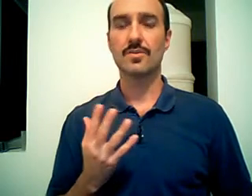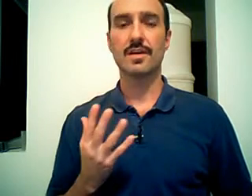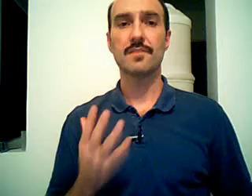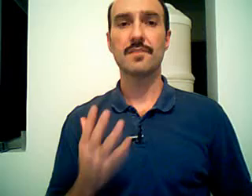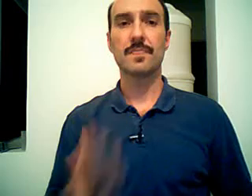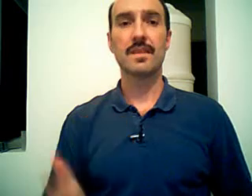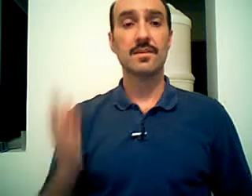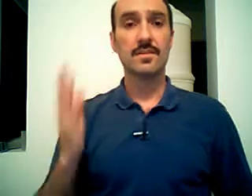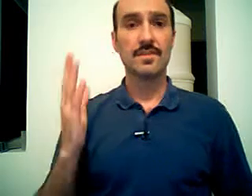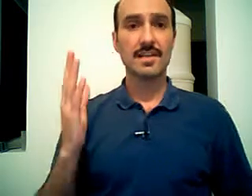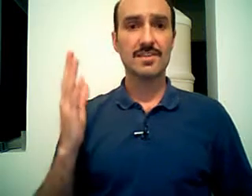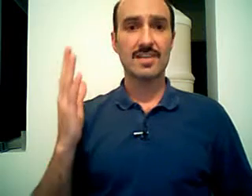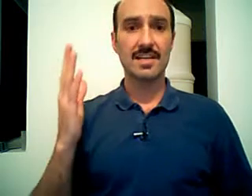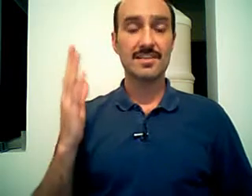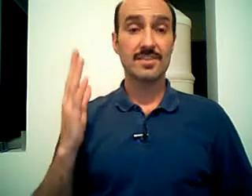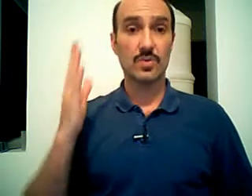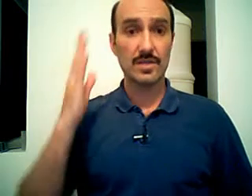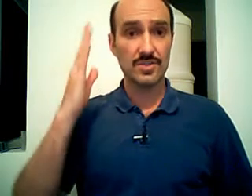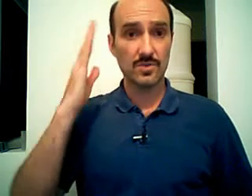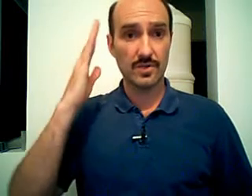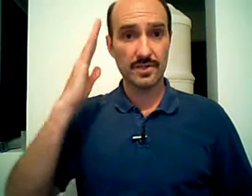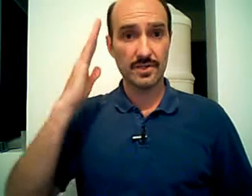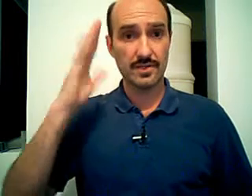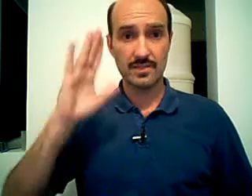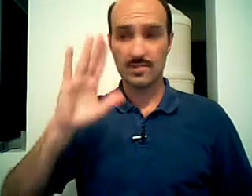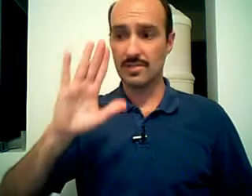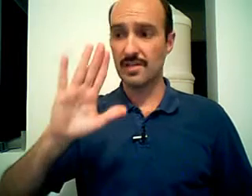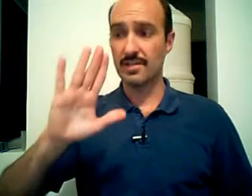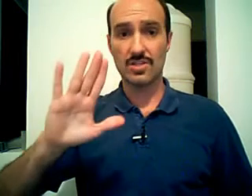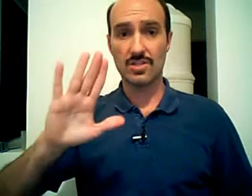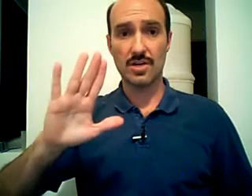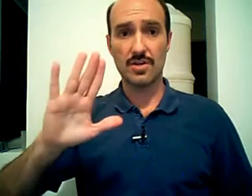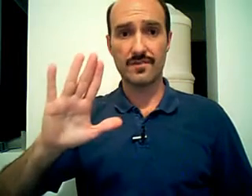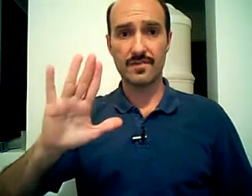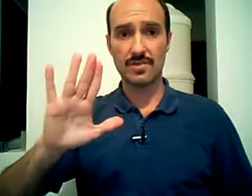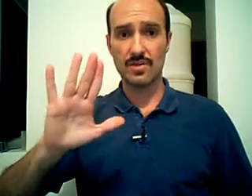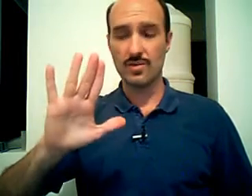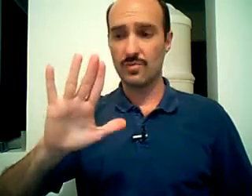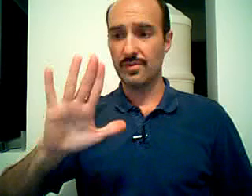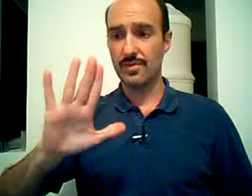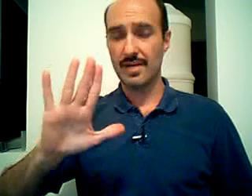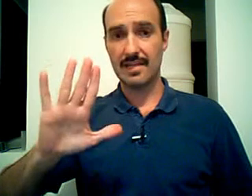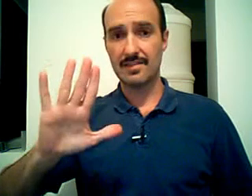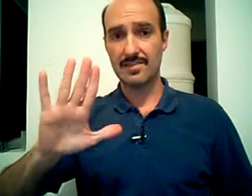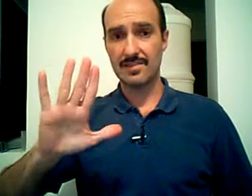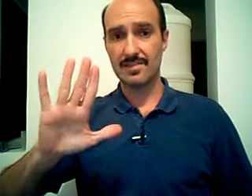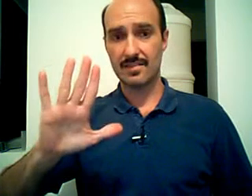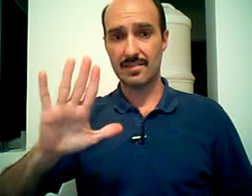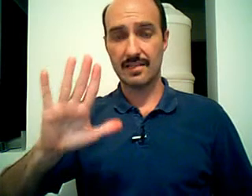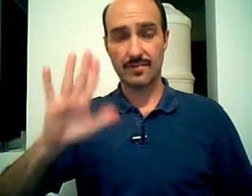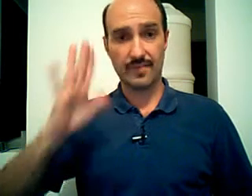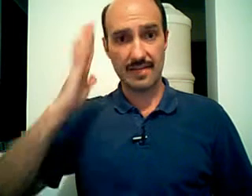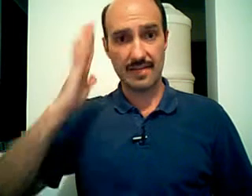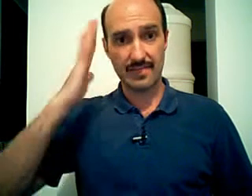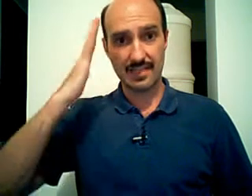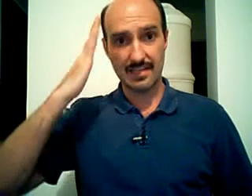Okay. The next sign is another question word. So now you're going to start off with your hands like the 5 again.